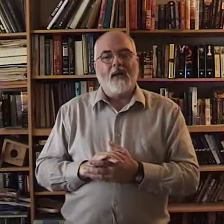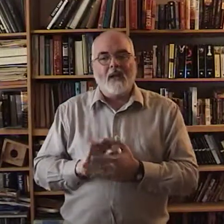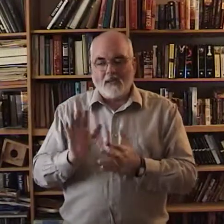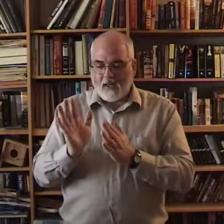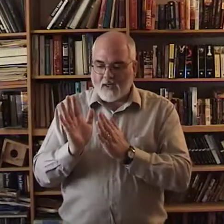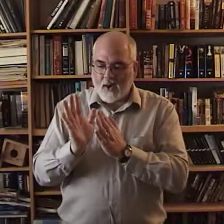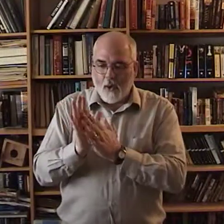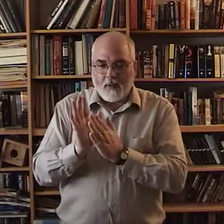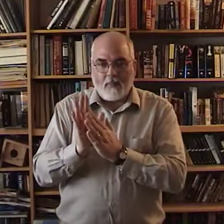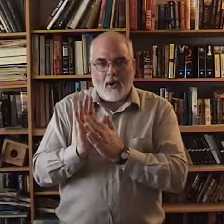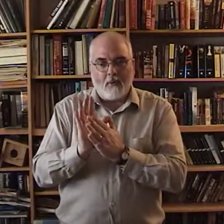His is an open palm